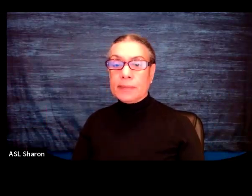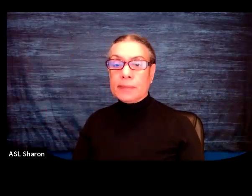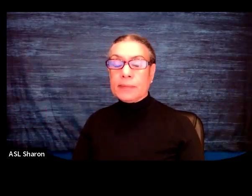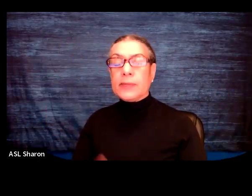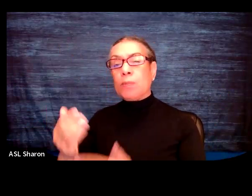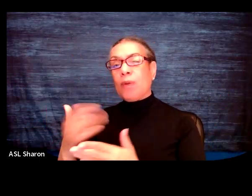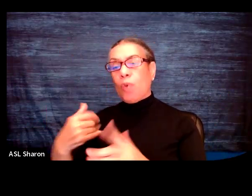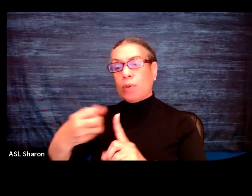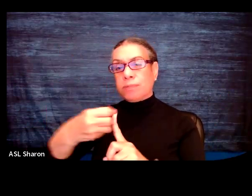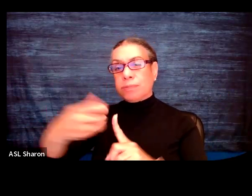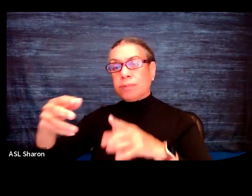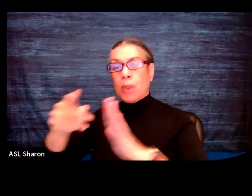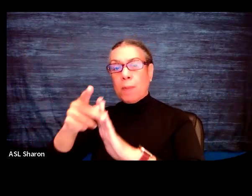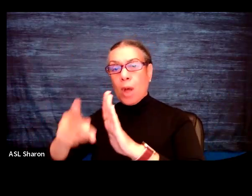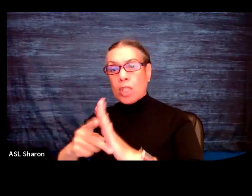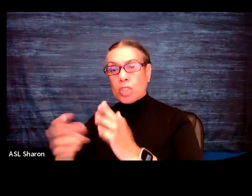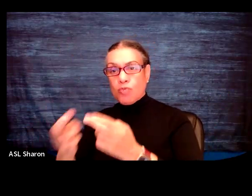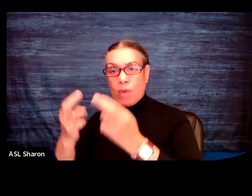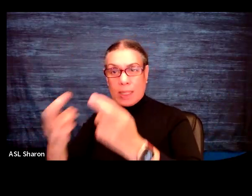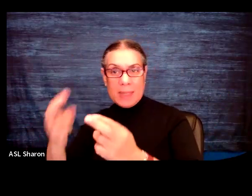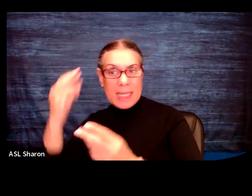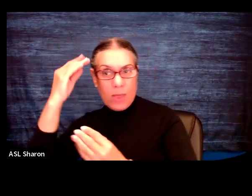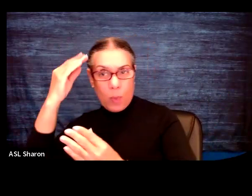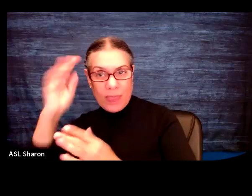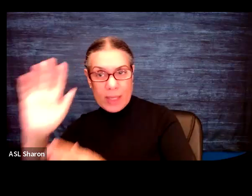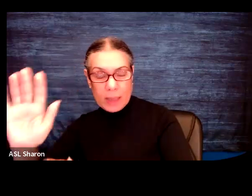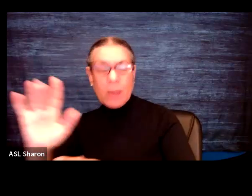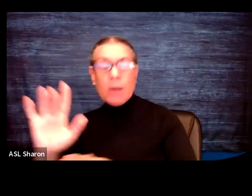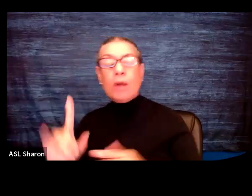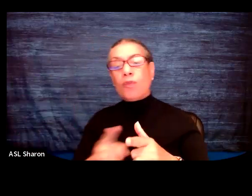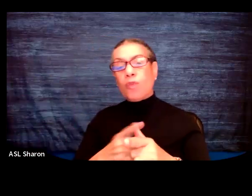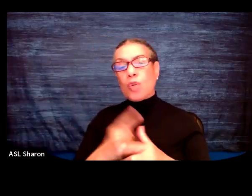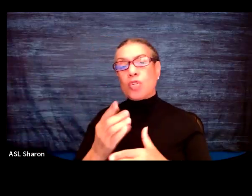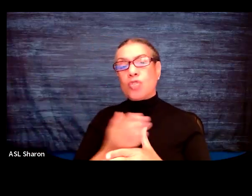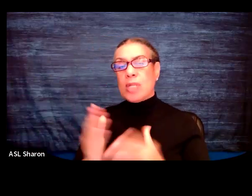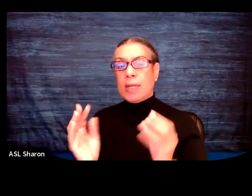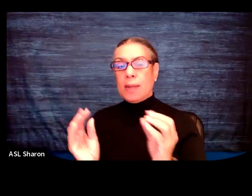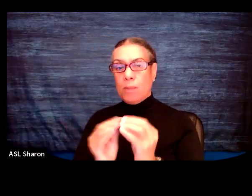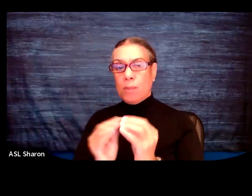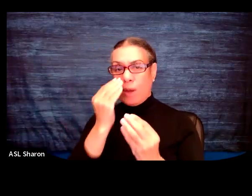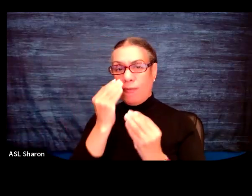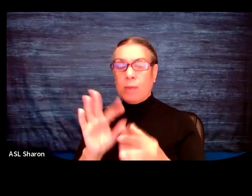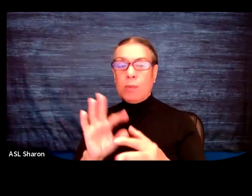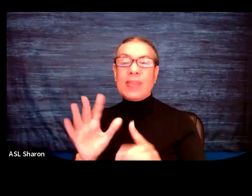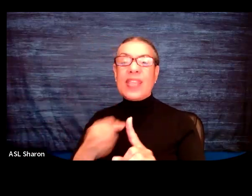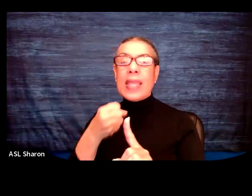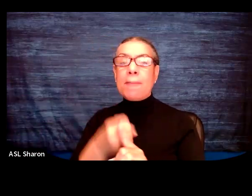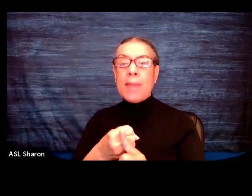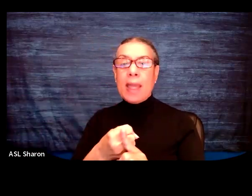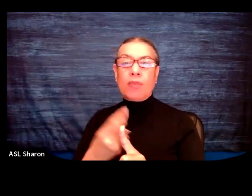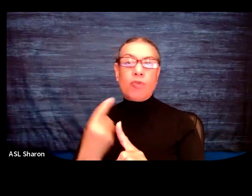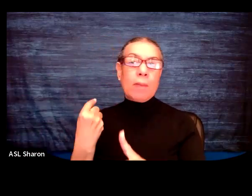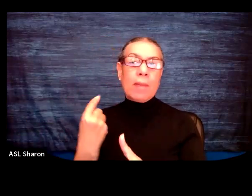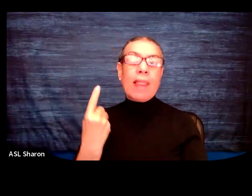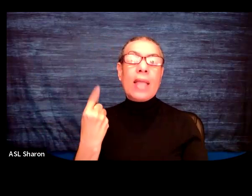Before I go into the policy recommendation under consideration, we wanted to share some additional information on the impact of last year's policy